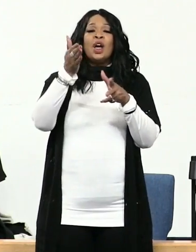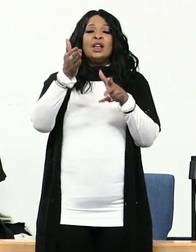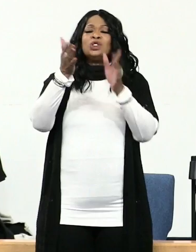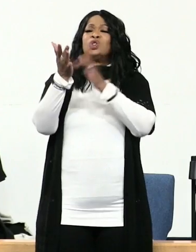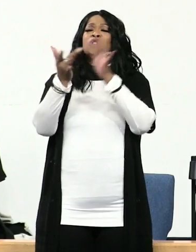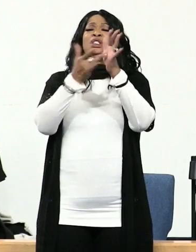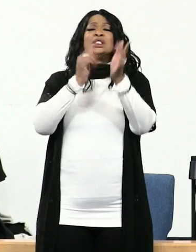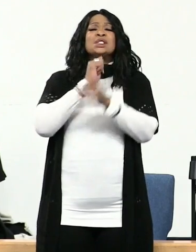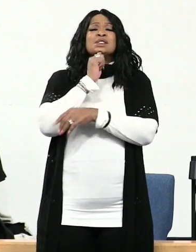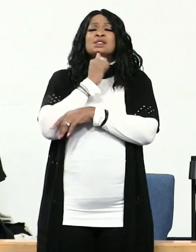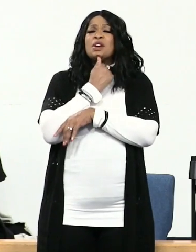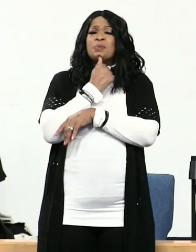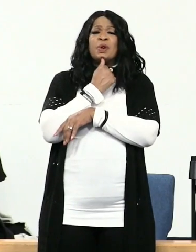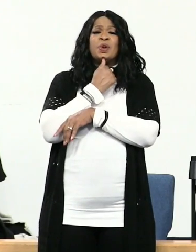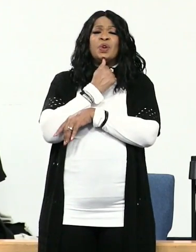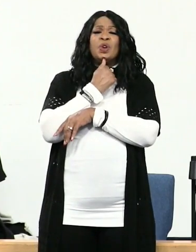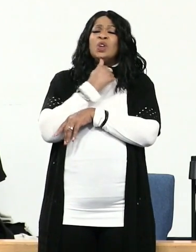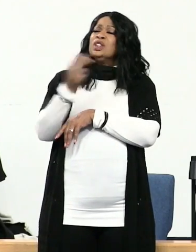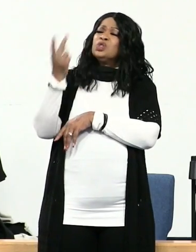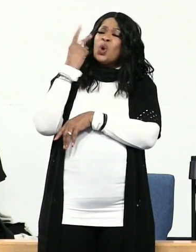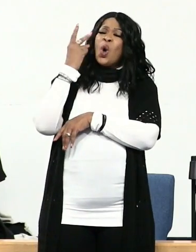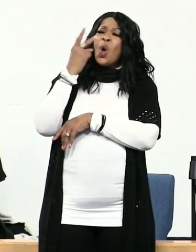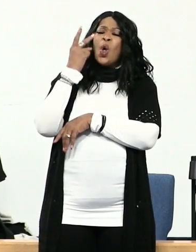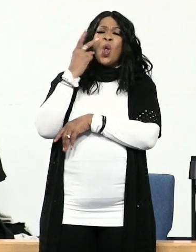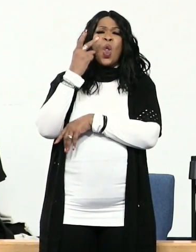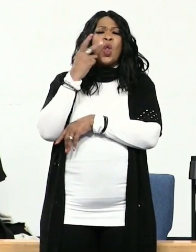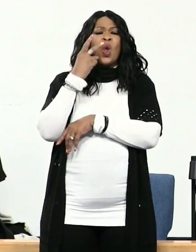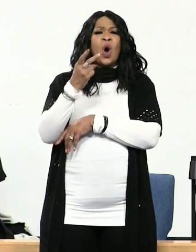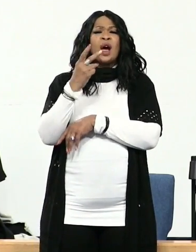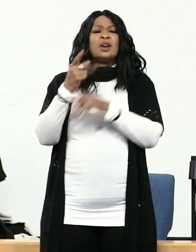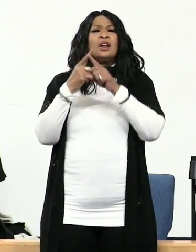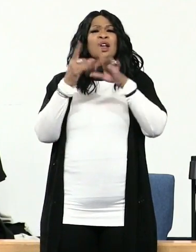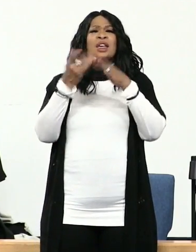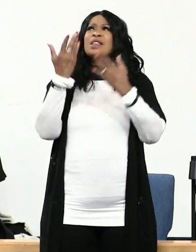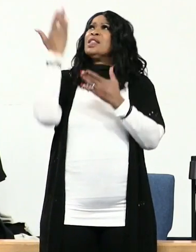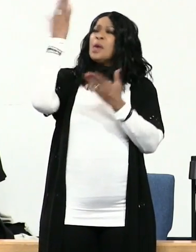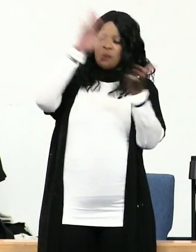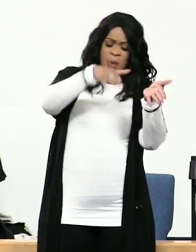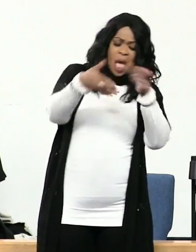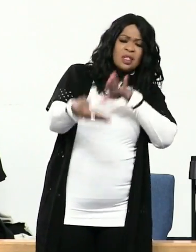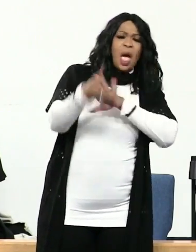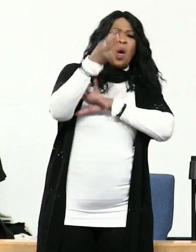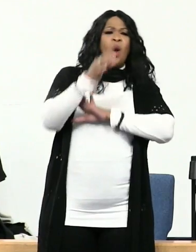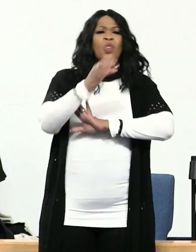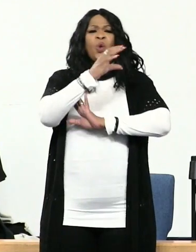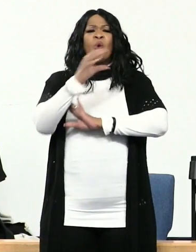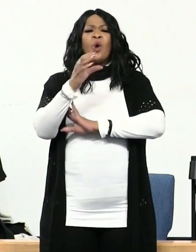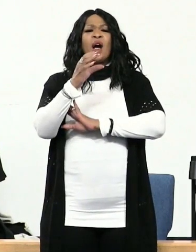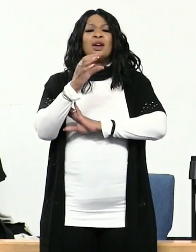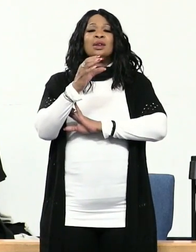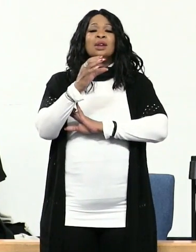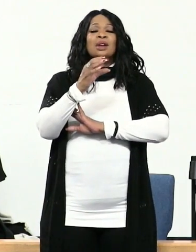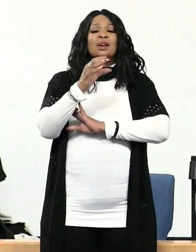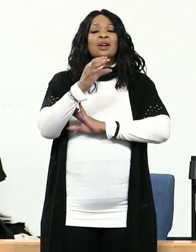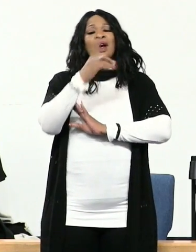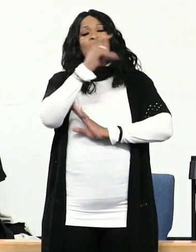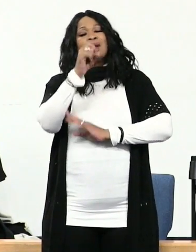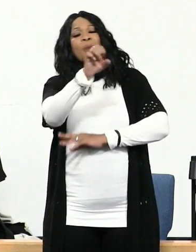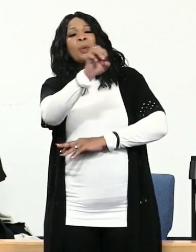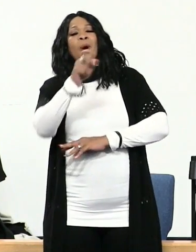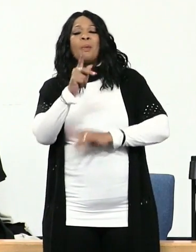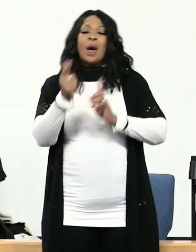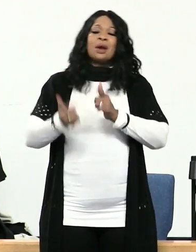suffering. Look forward to him dying on the cross. and for him coming back to